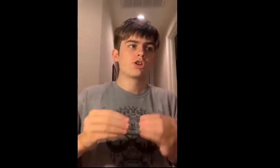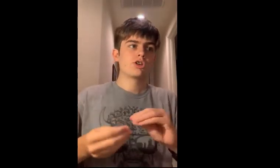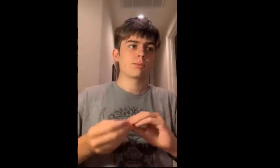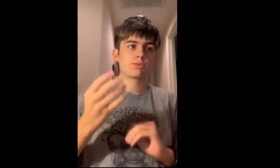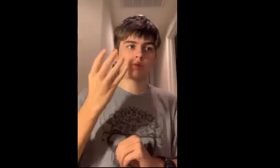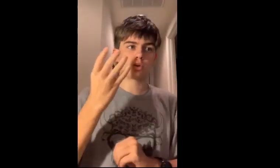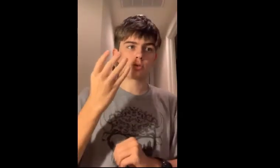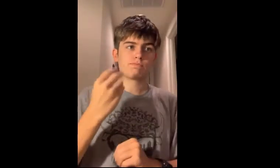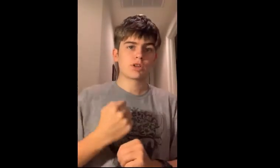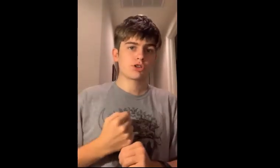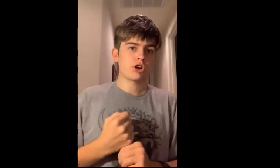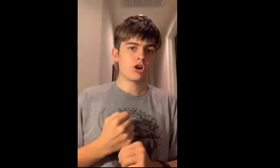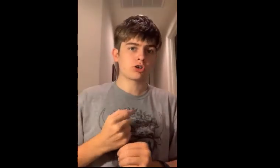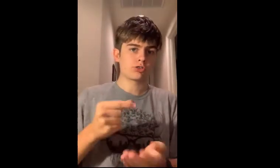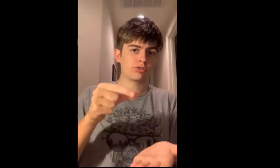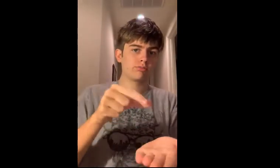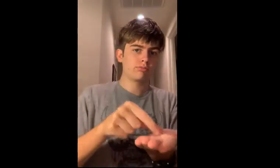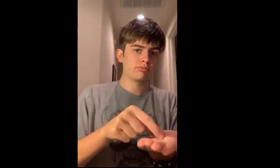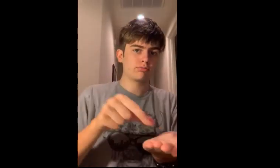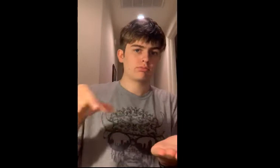Number 4, tongs.